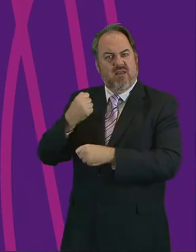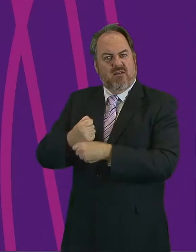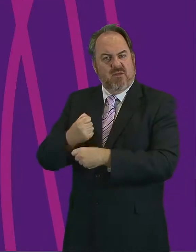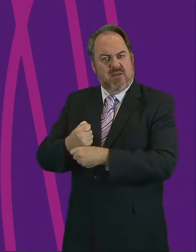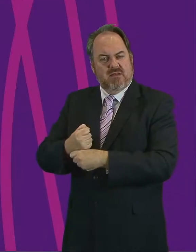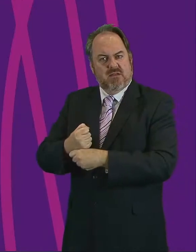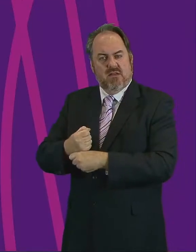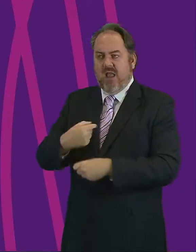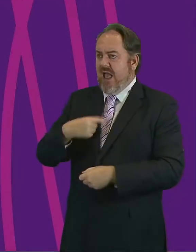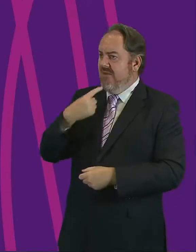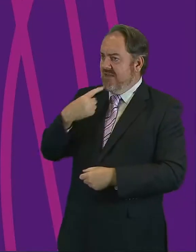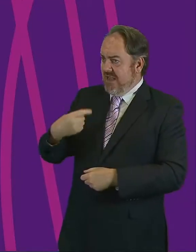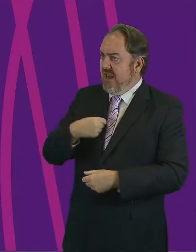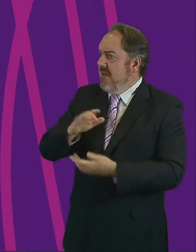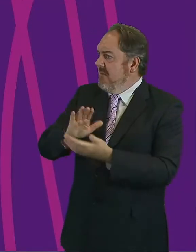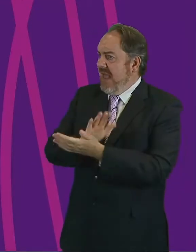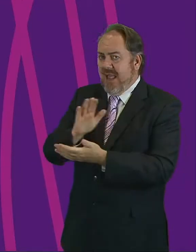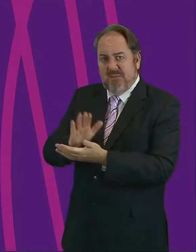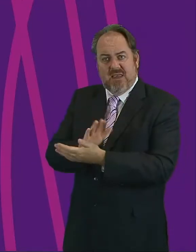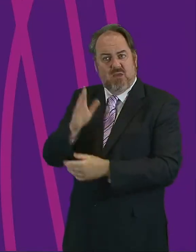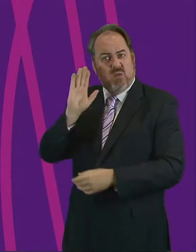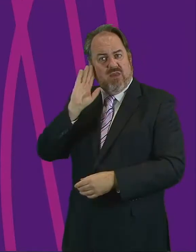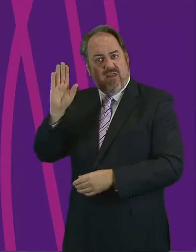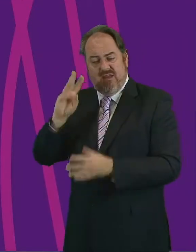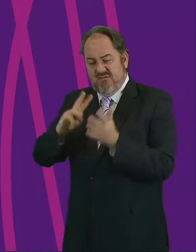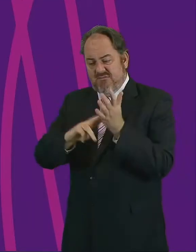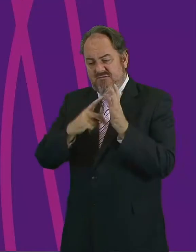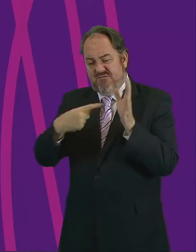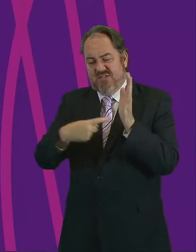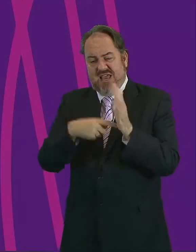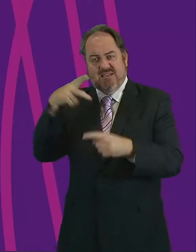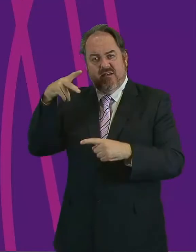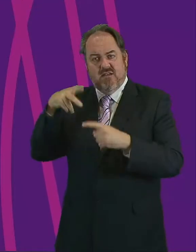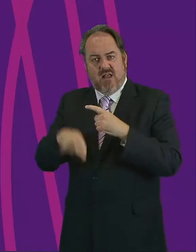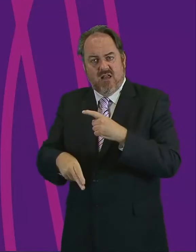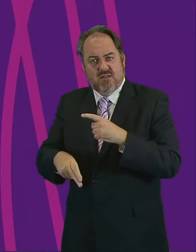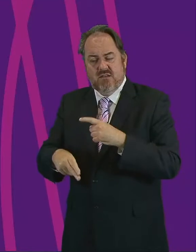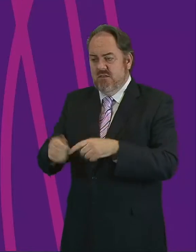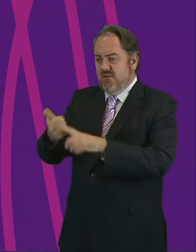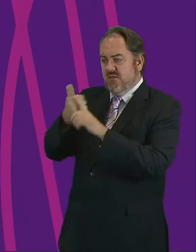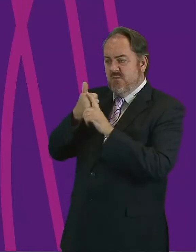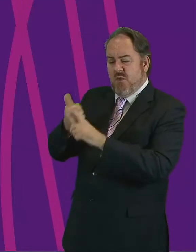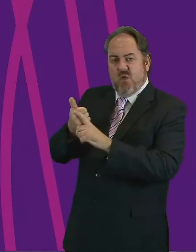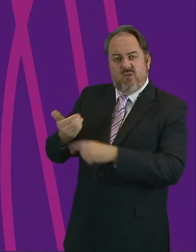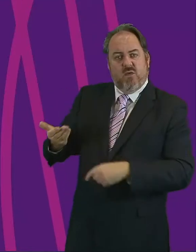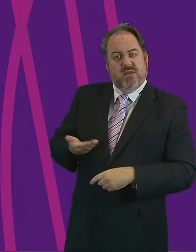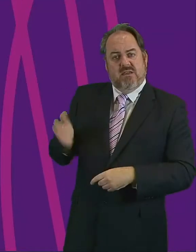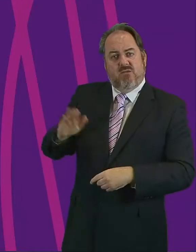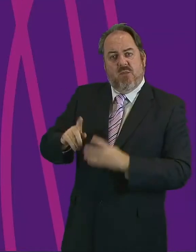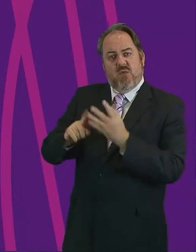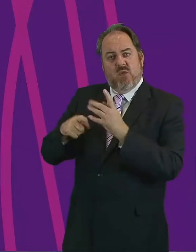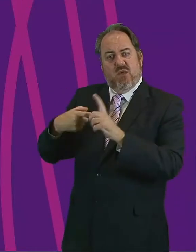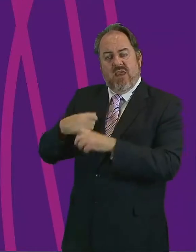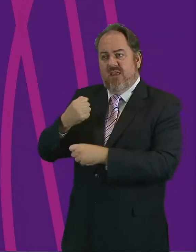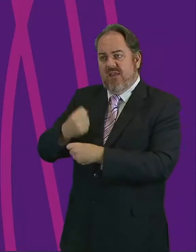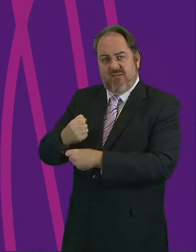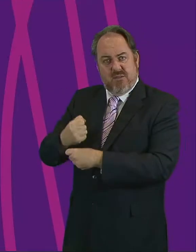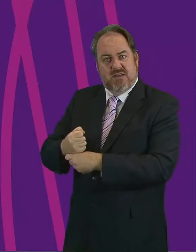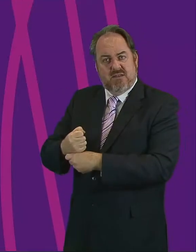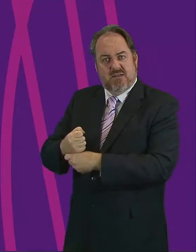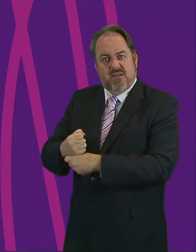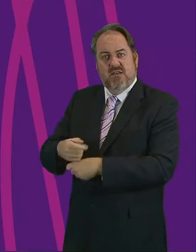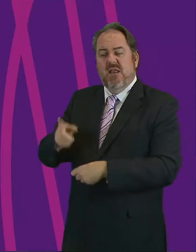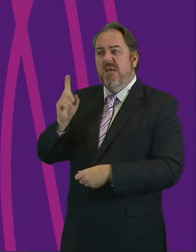record my welcome of the VAT cut and the wider support for businesses. But there's no getting round it. It does